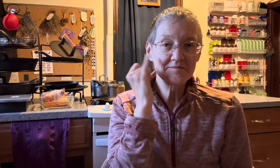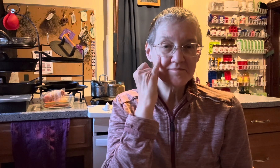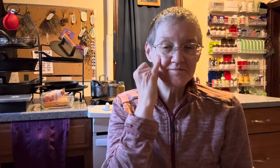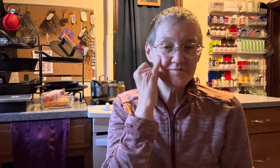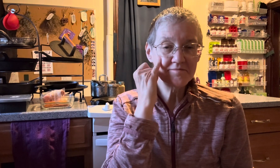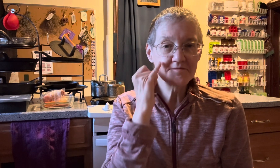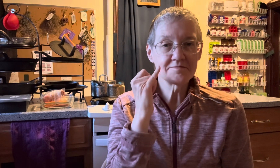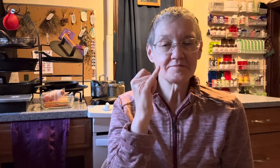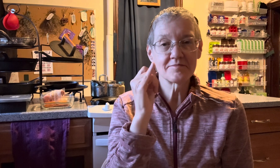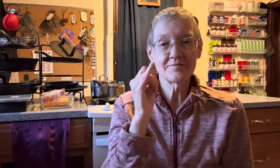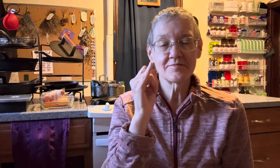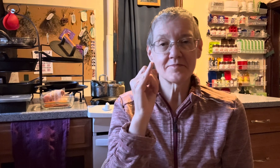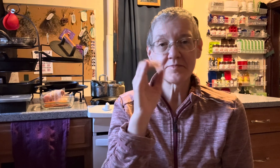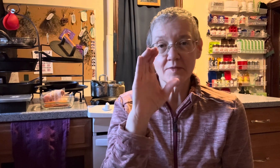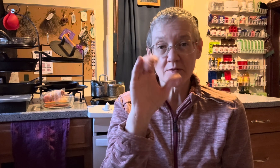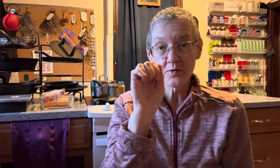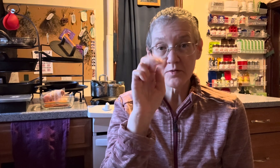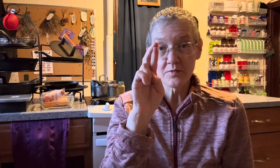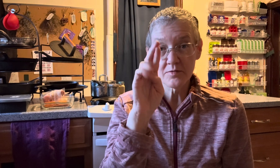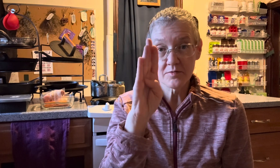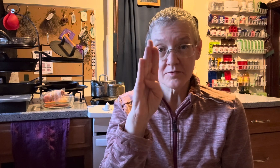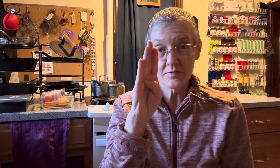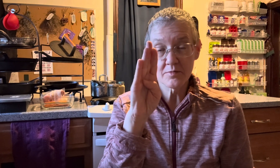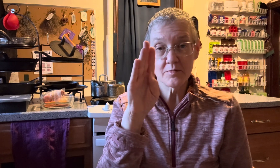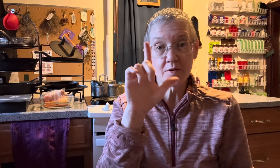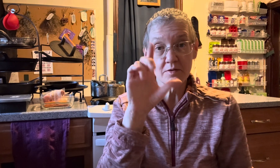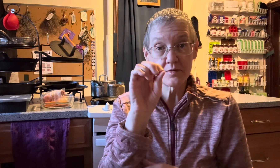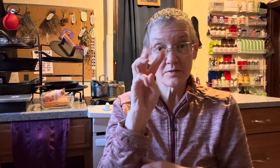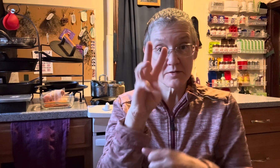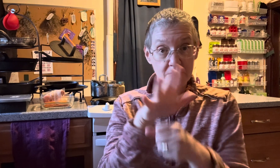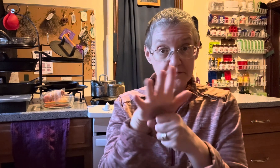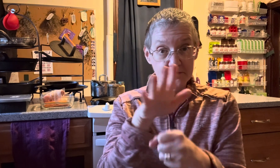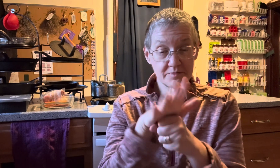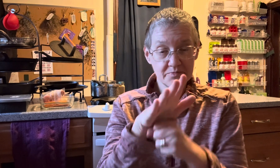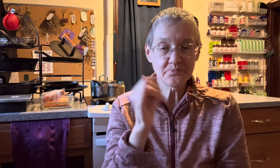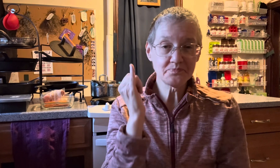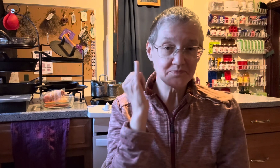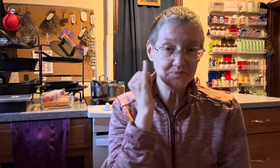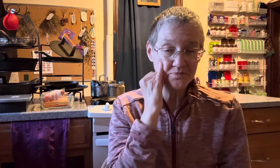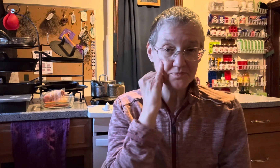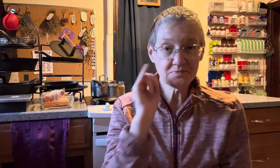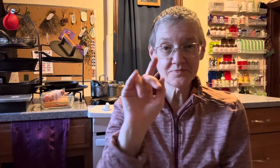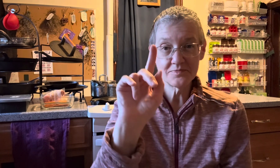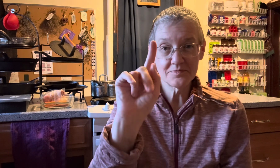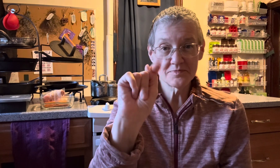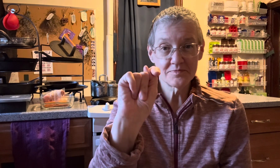Because if the carbs are low enough,